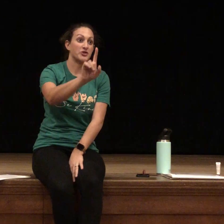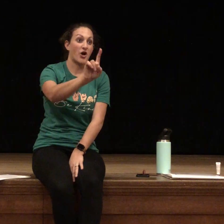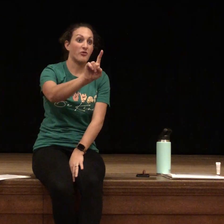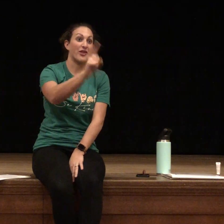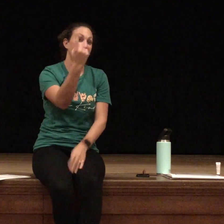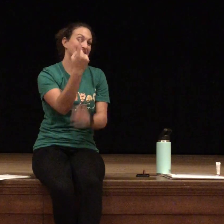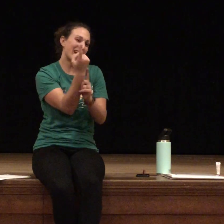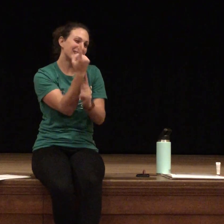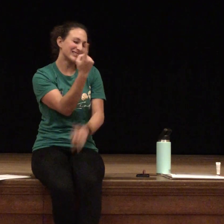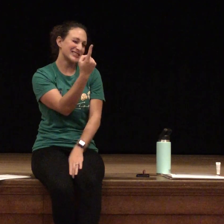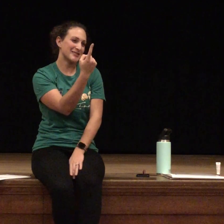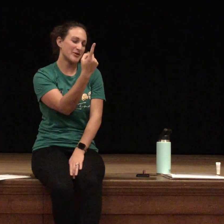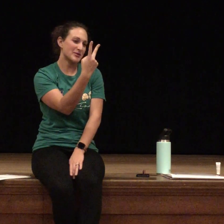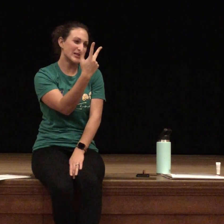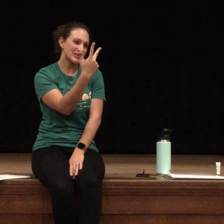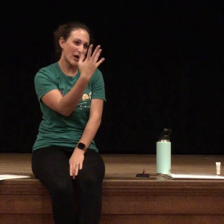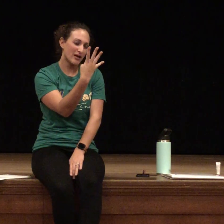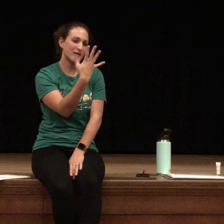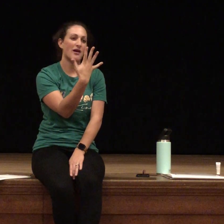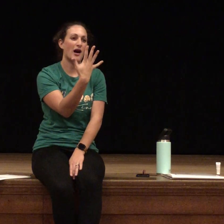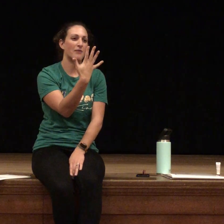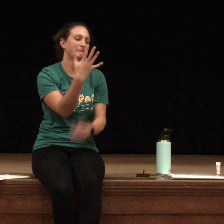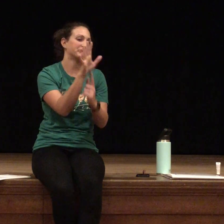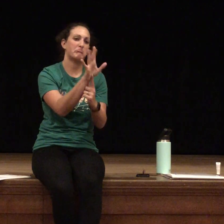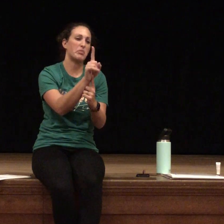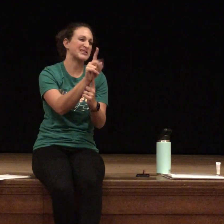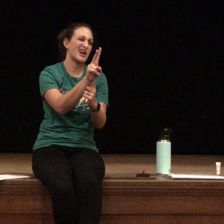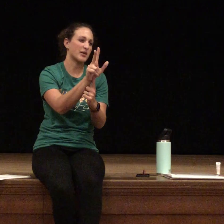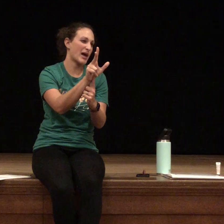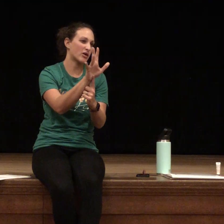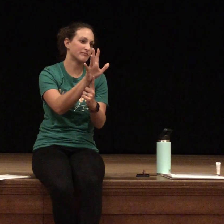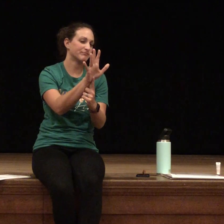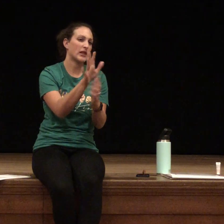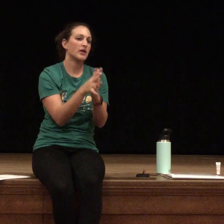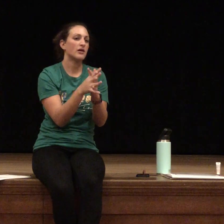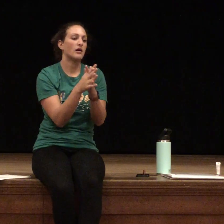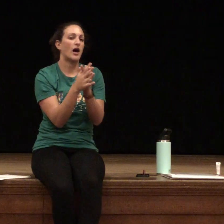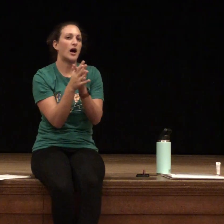know that it's technically supposed to be this way, but it's not gonna matter.